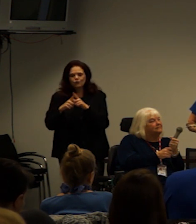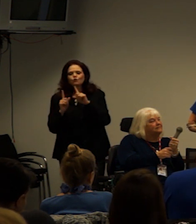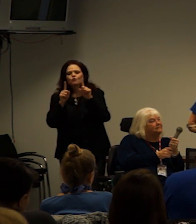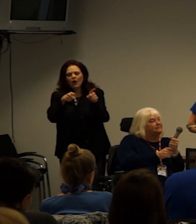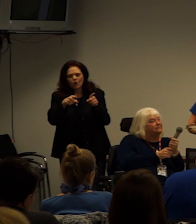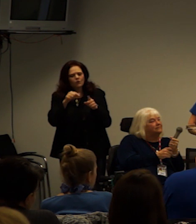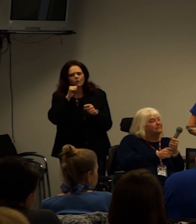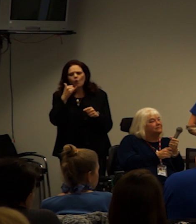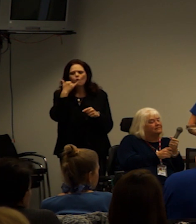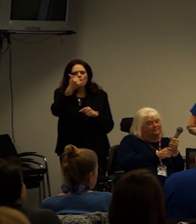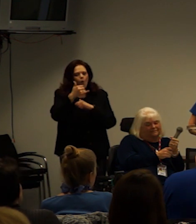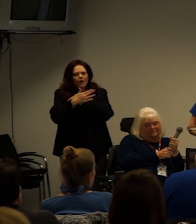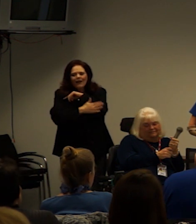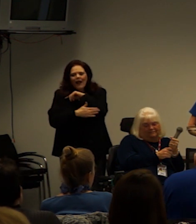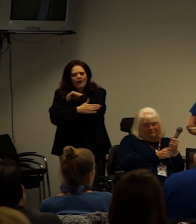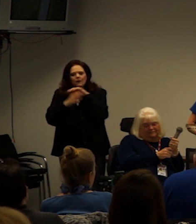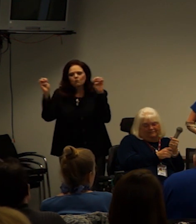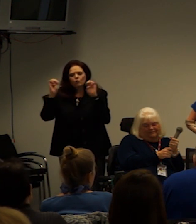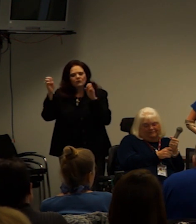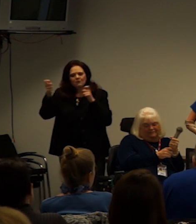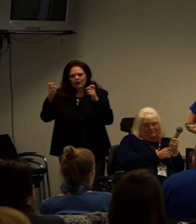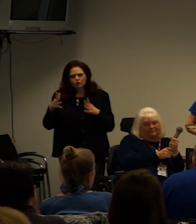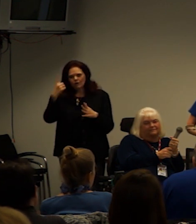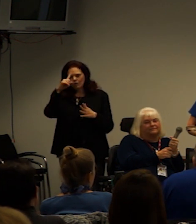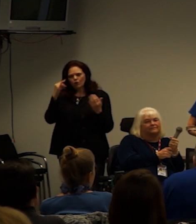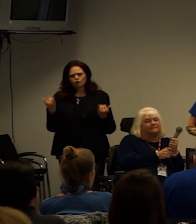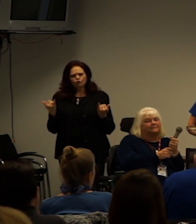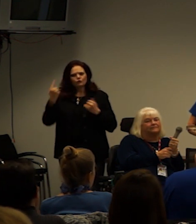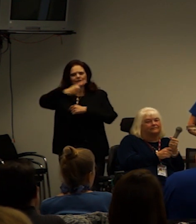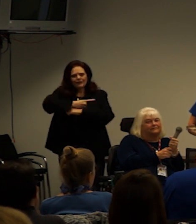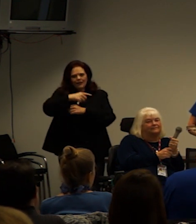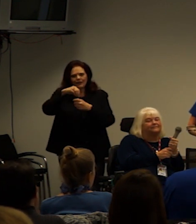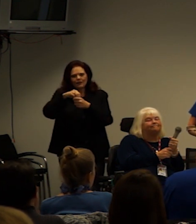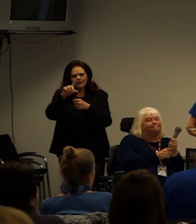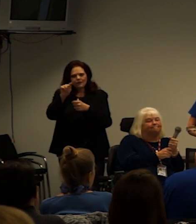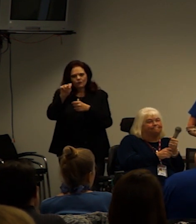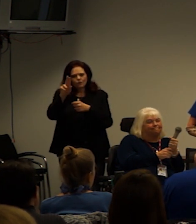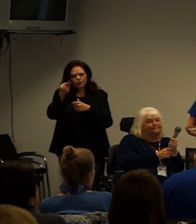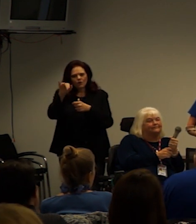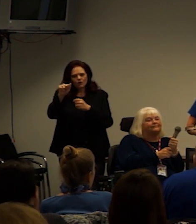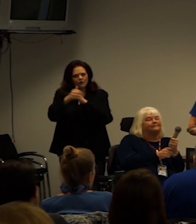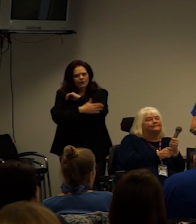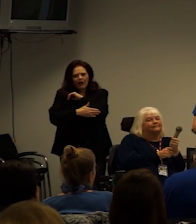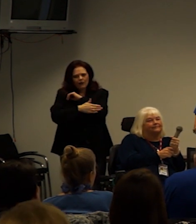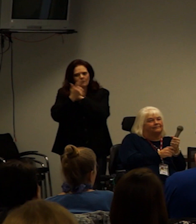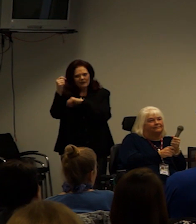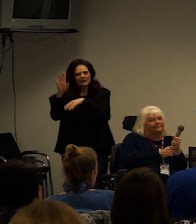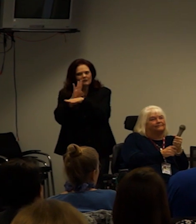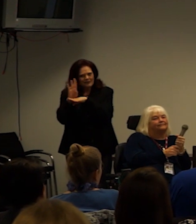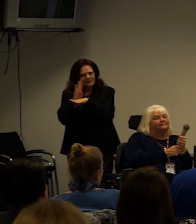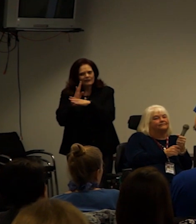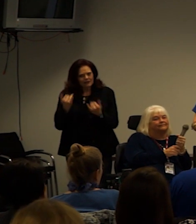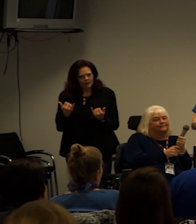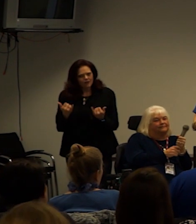call the county emergency manager today for Tunica County because he's a little busy, right? But